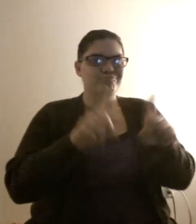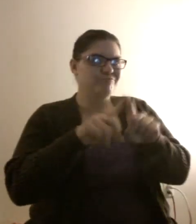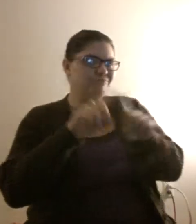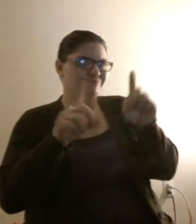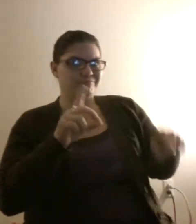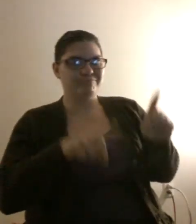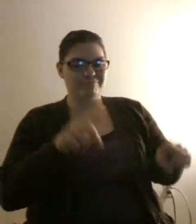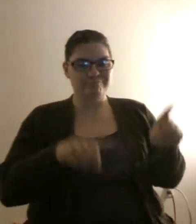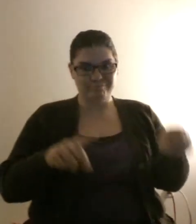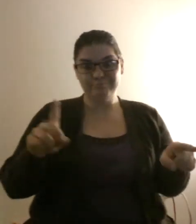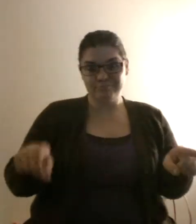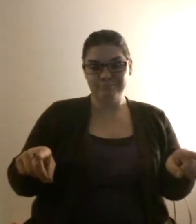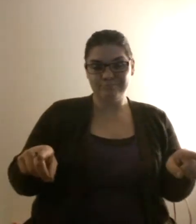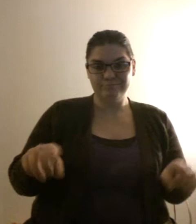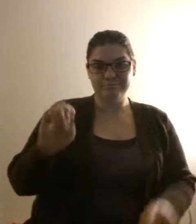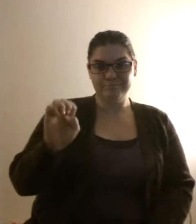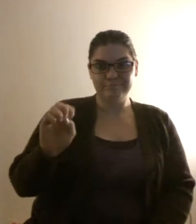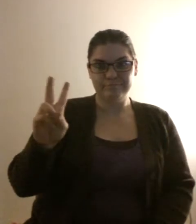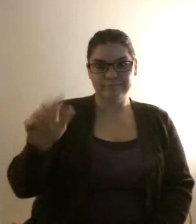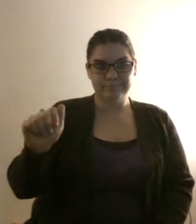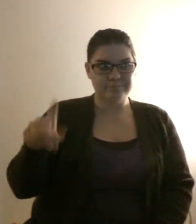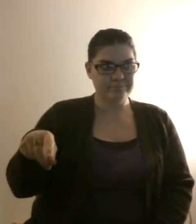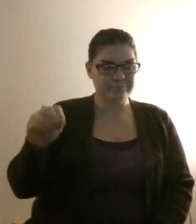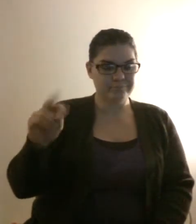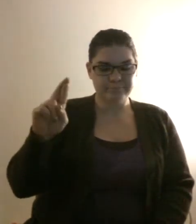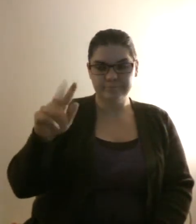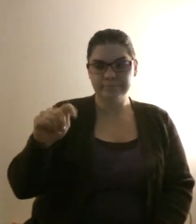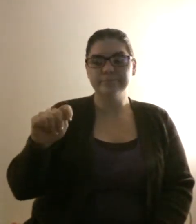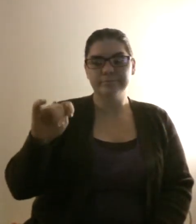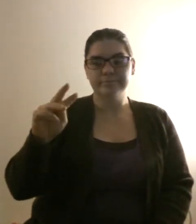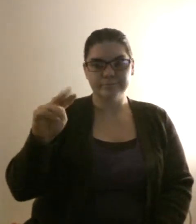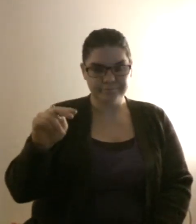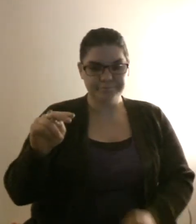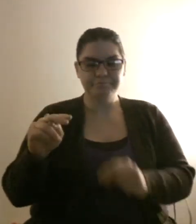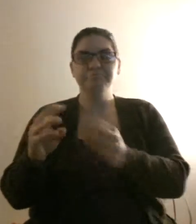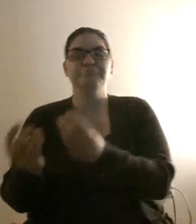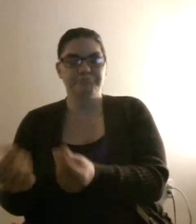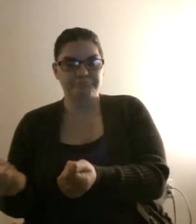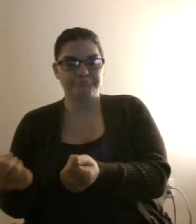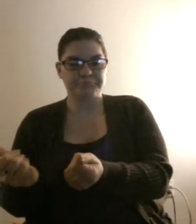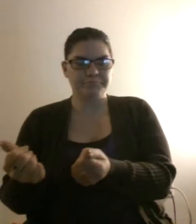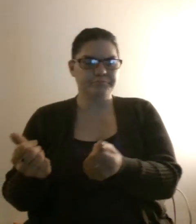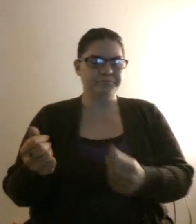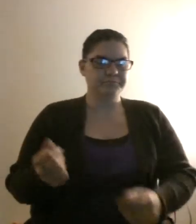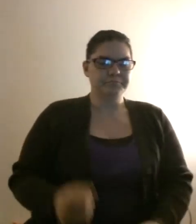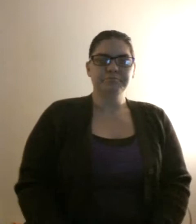about a few of those too. Is everybody at this? Okay. Other term, the two major ones, we're